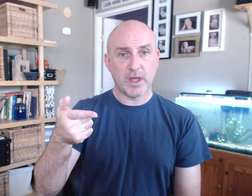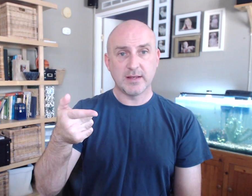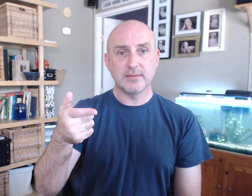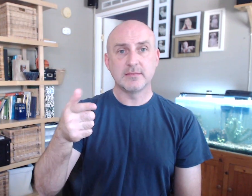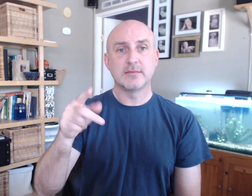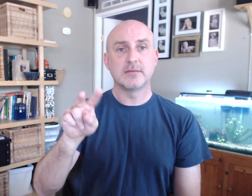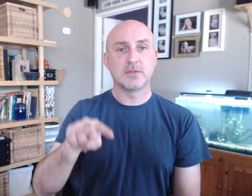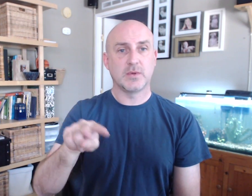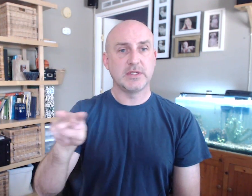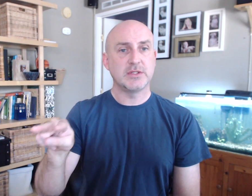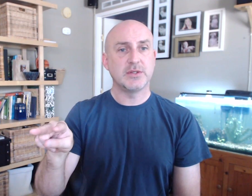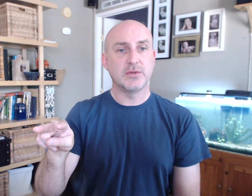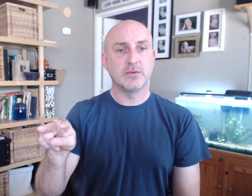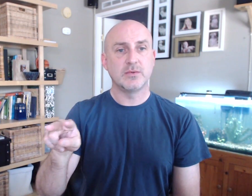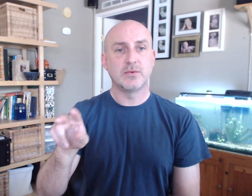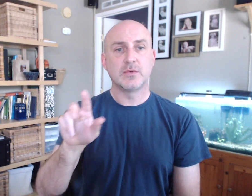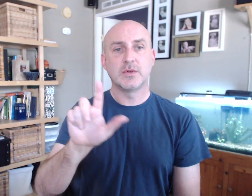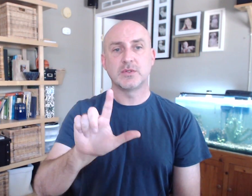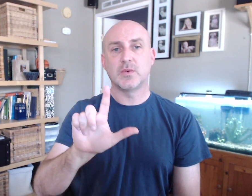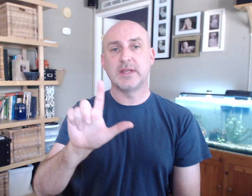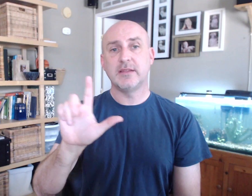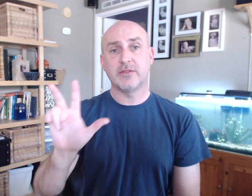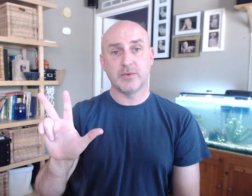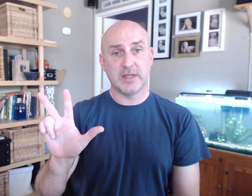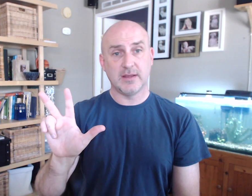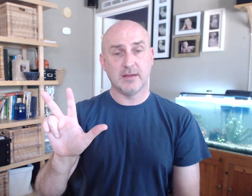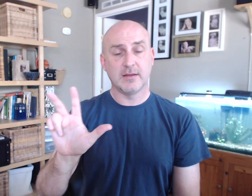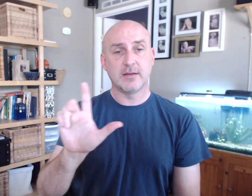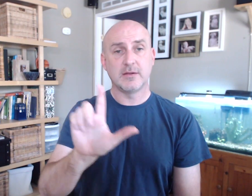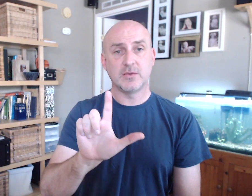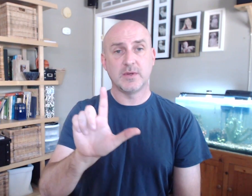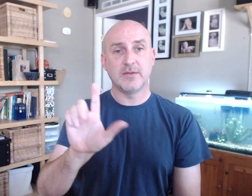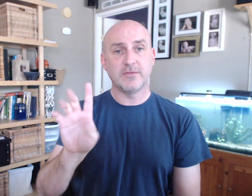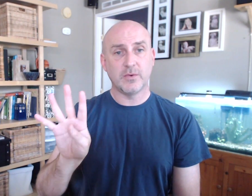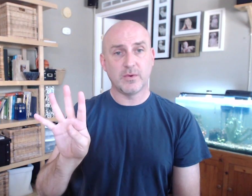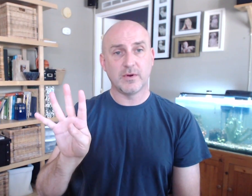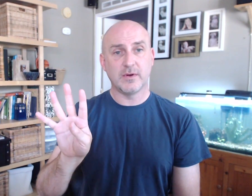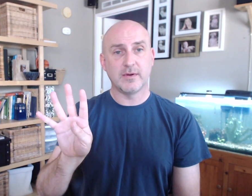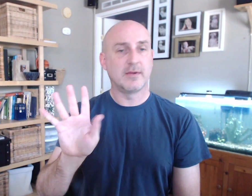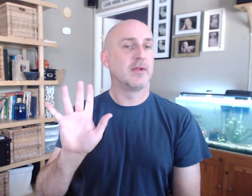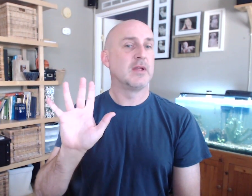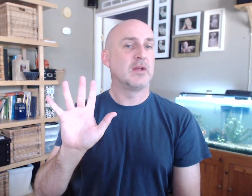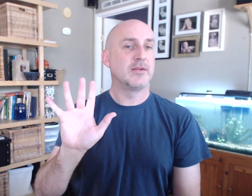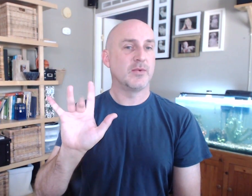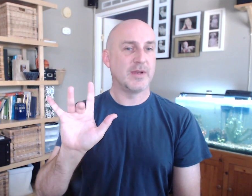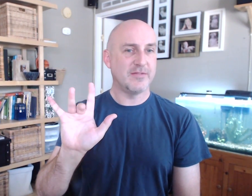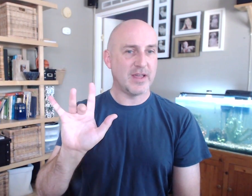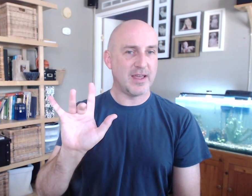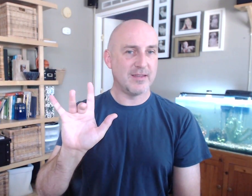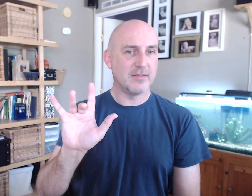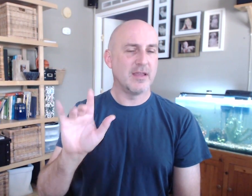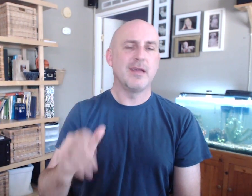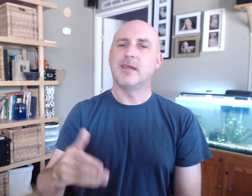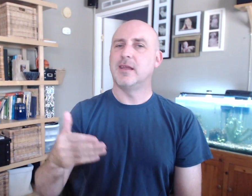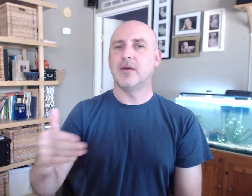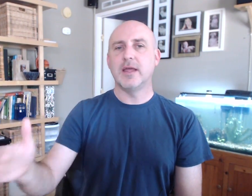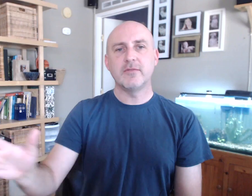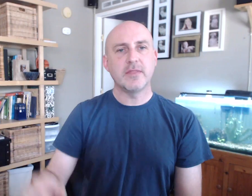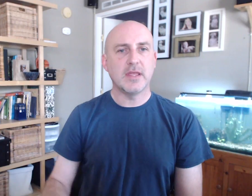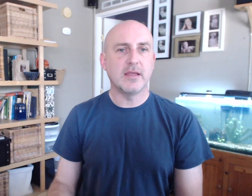21, 22, 23, 24, 25. Now everything here